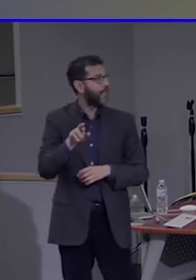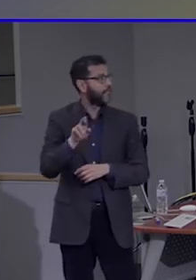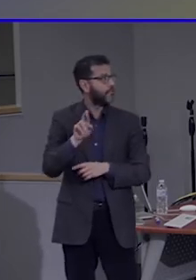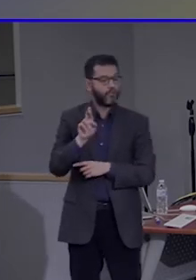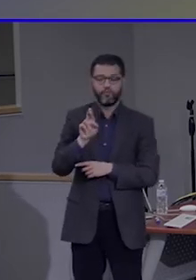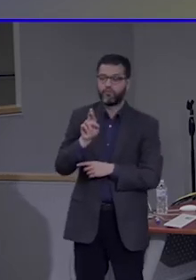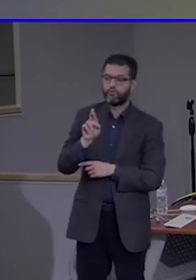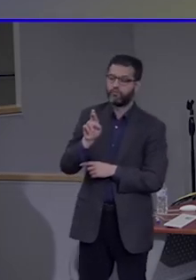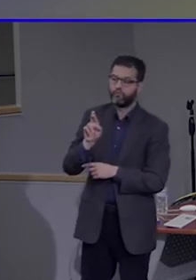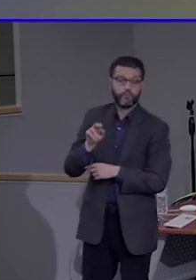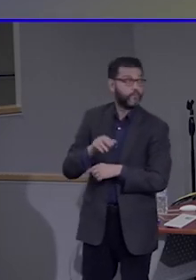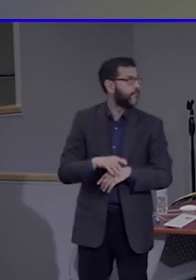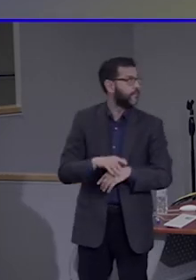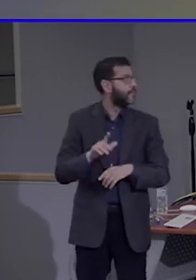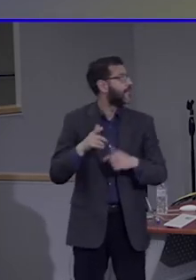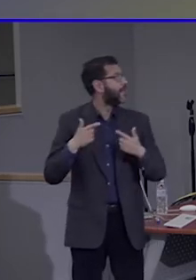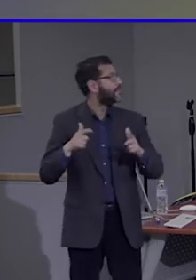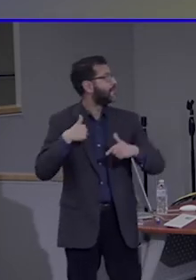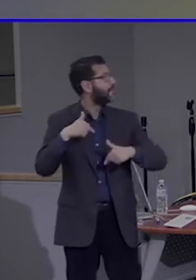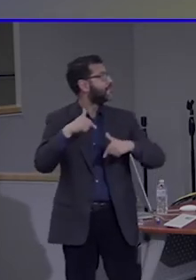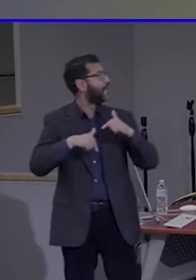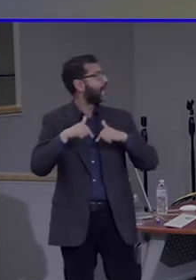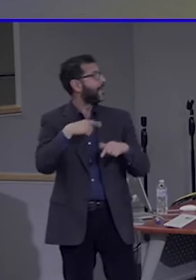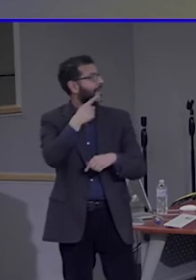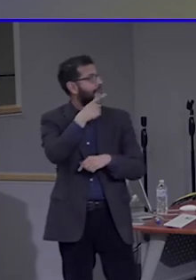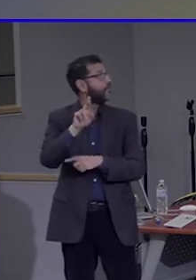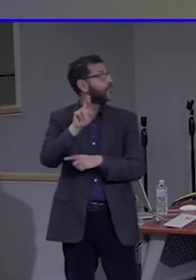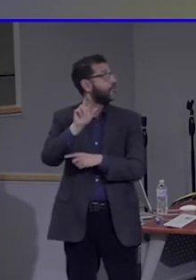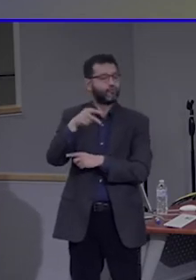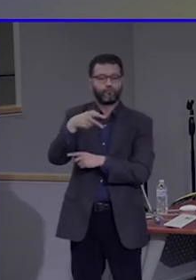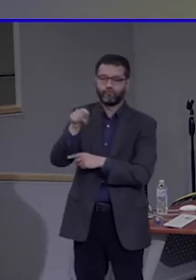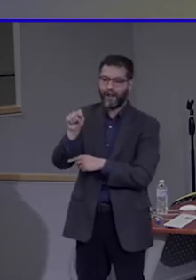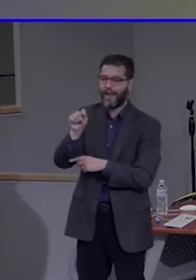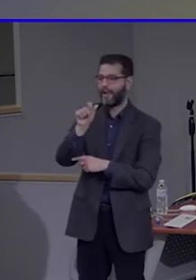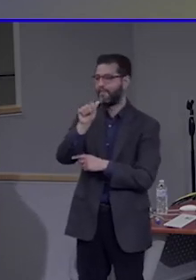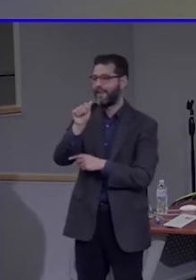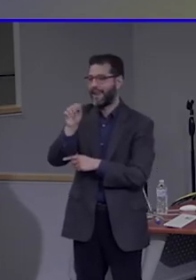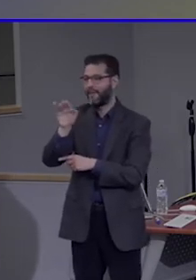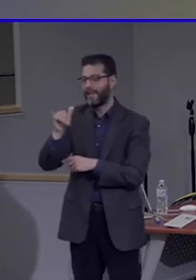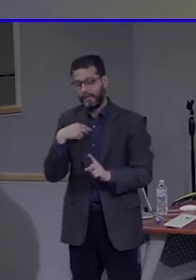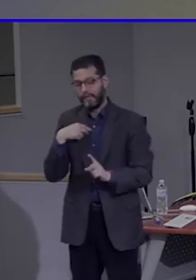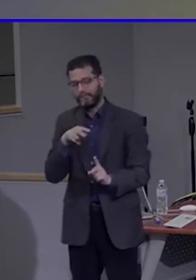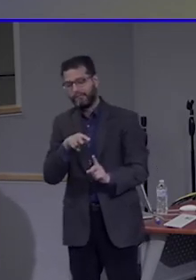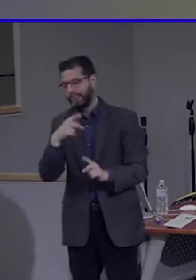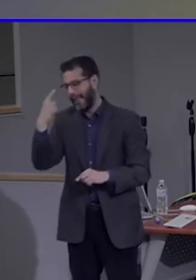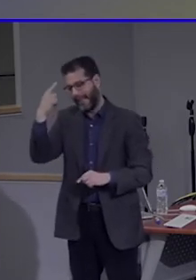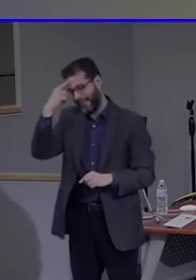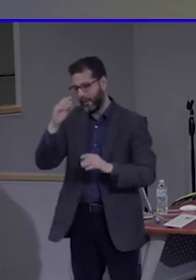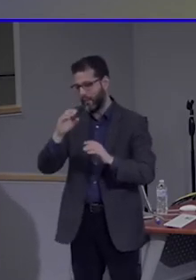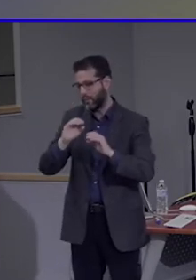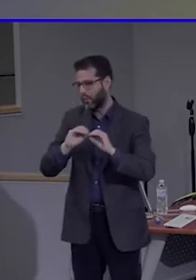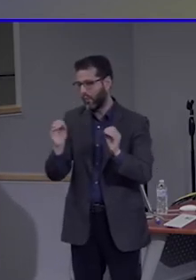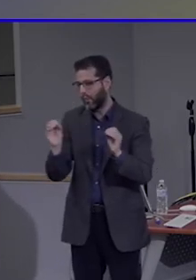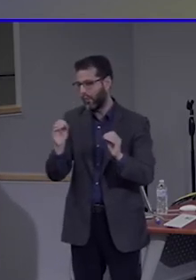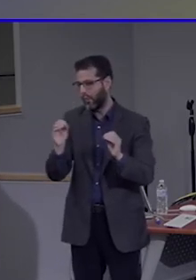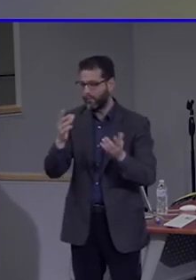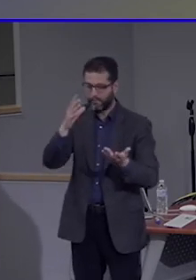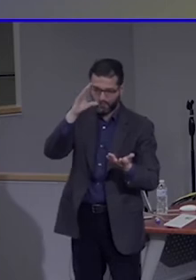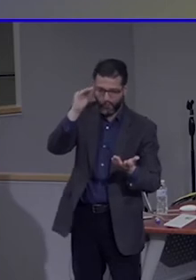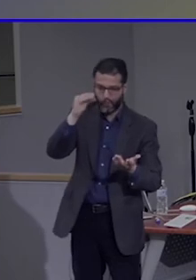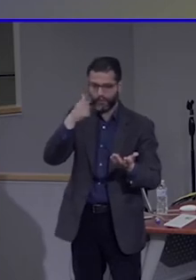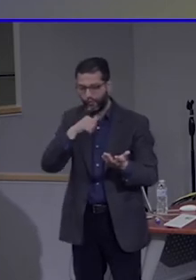let me go back he's moving very fast I think it's it's it's a unisex even though it's called abbey it could be